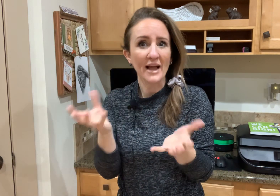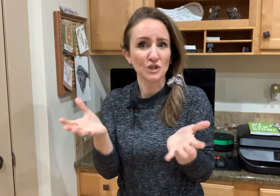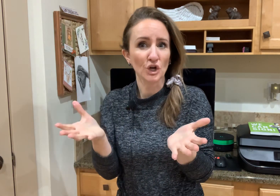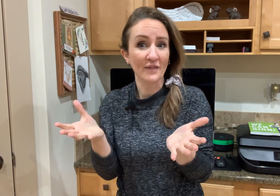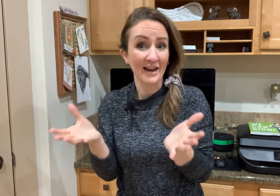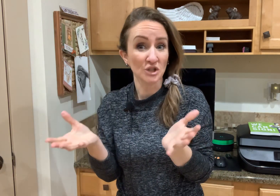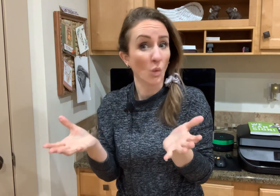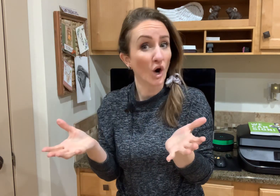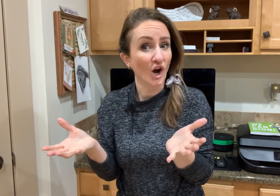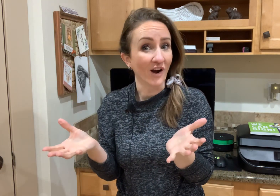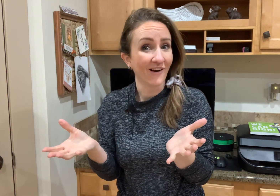turn that into worker?